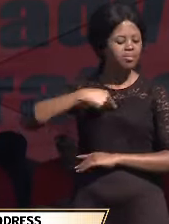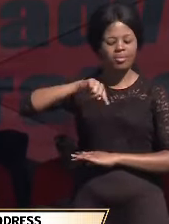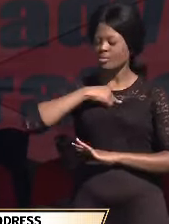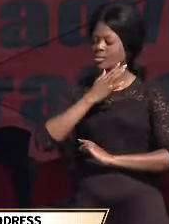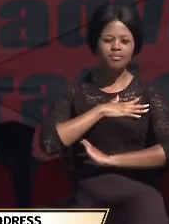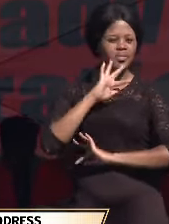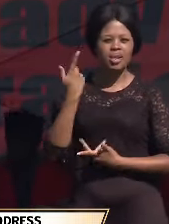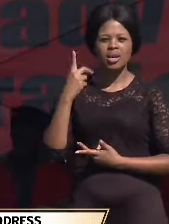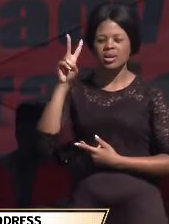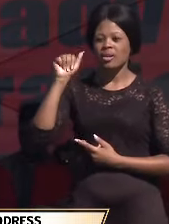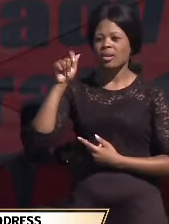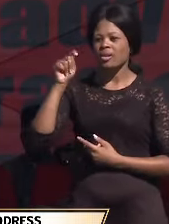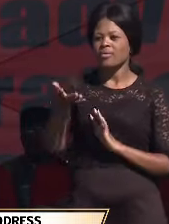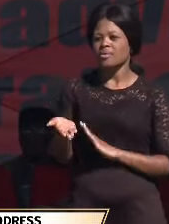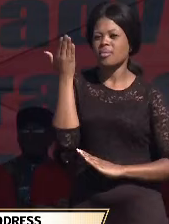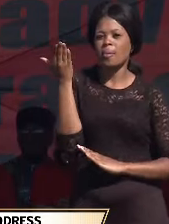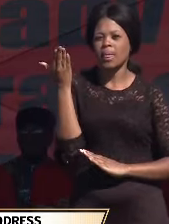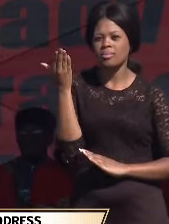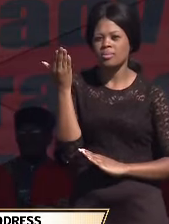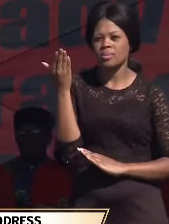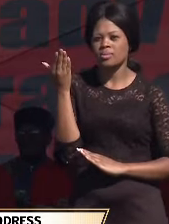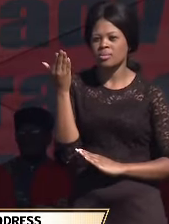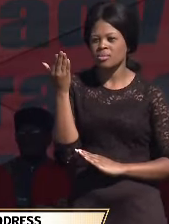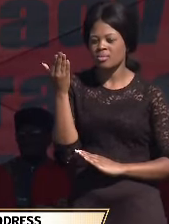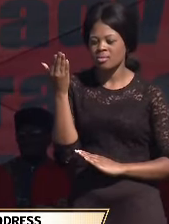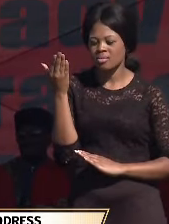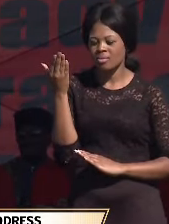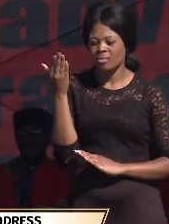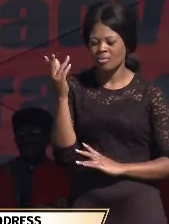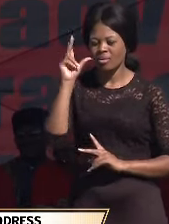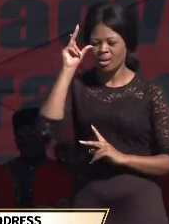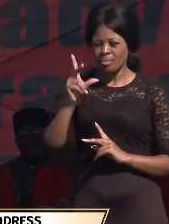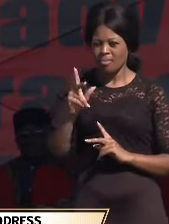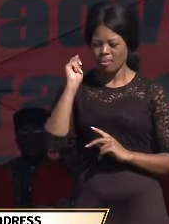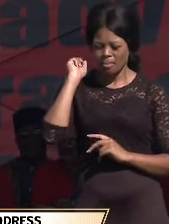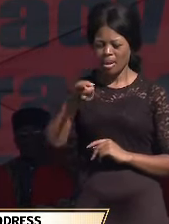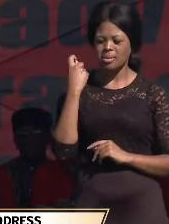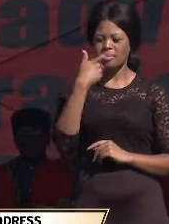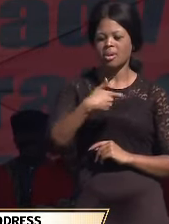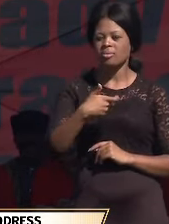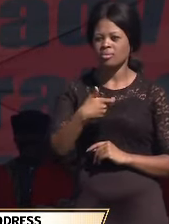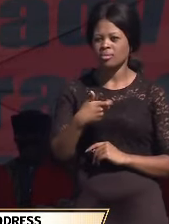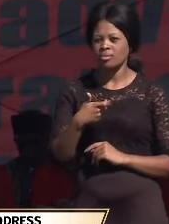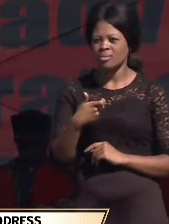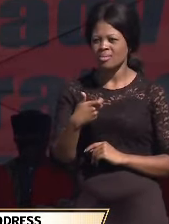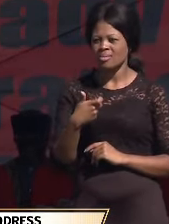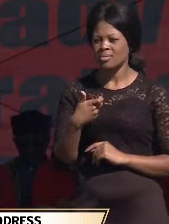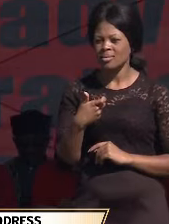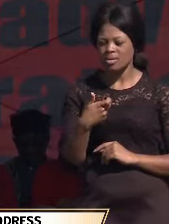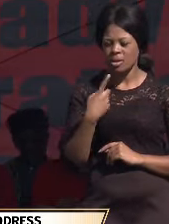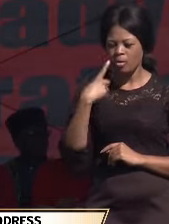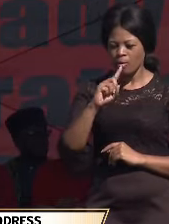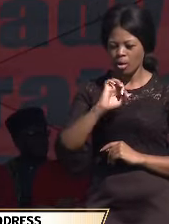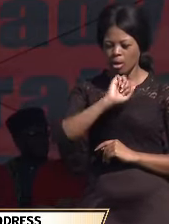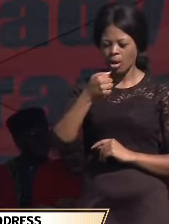Asiyithandi le nto yokunyuka kwe-VAT. The looters must pay. The looters must pay for